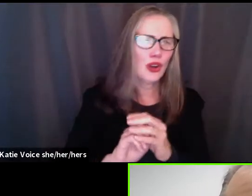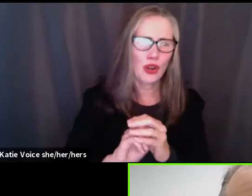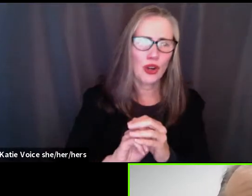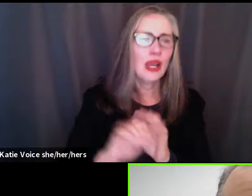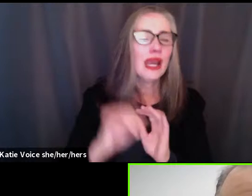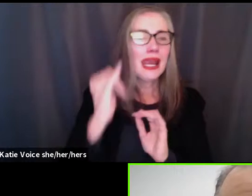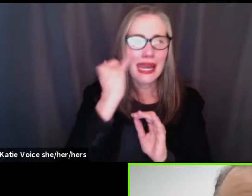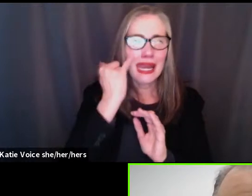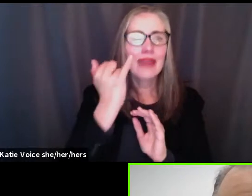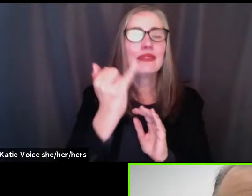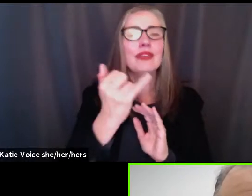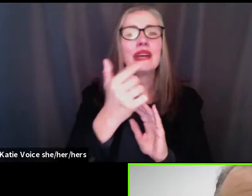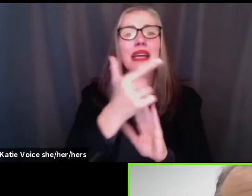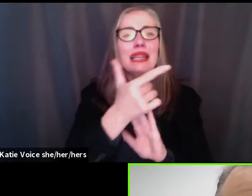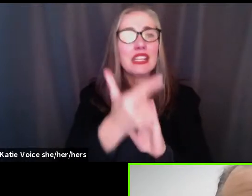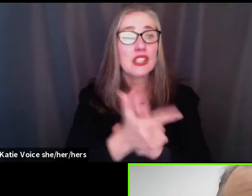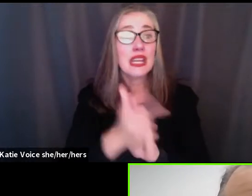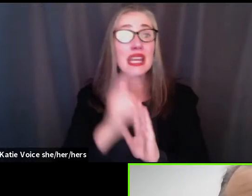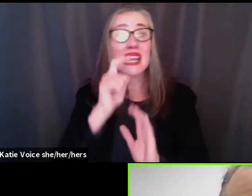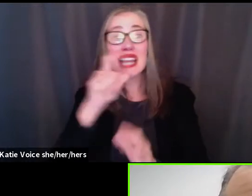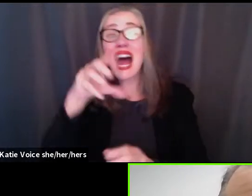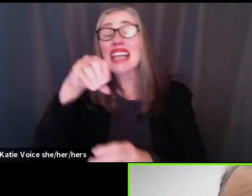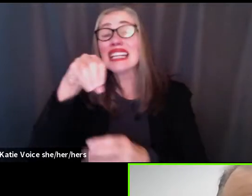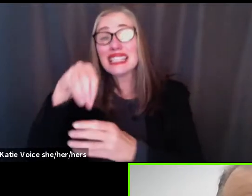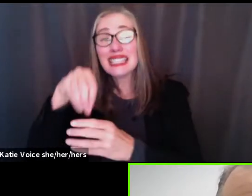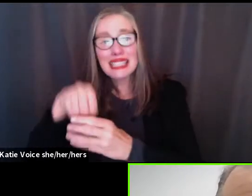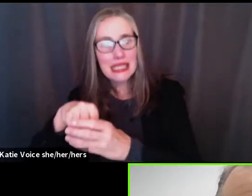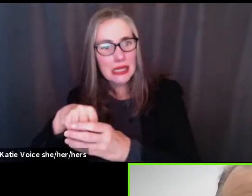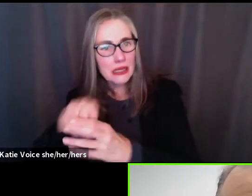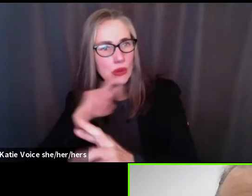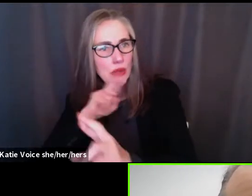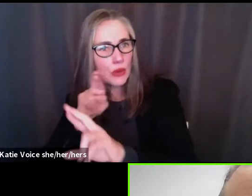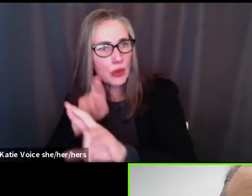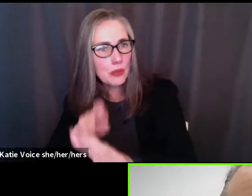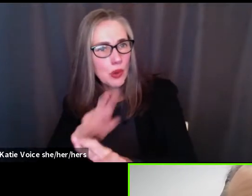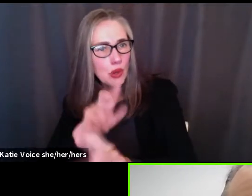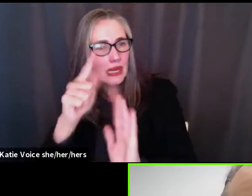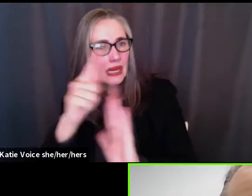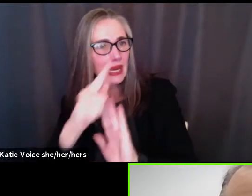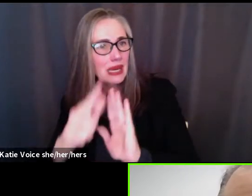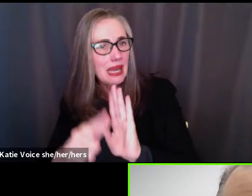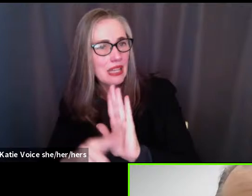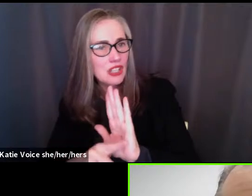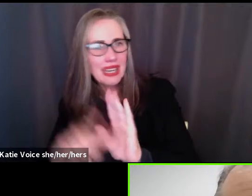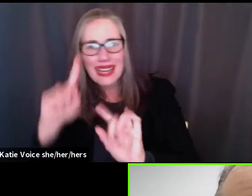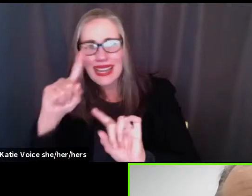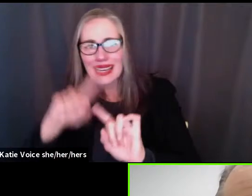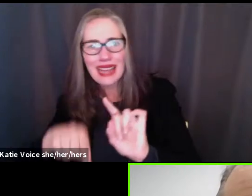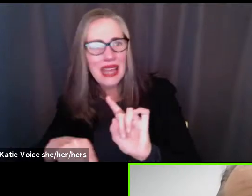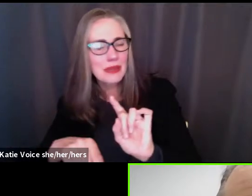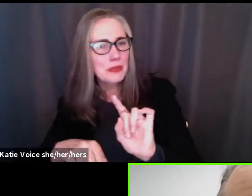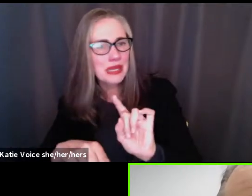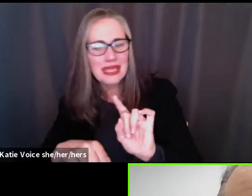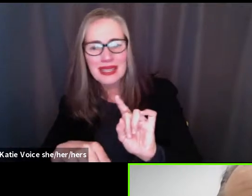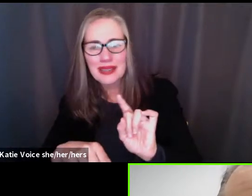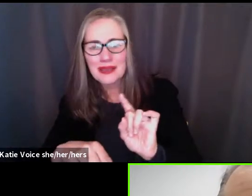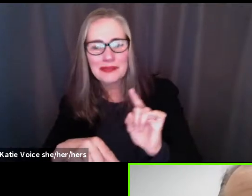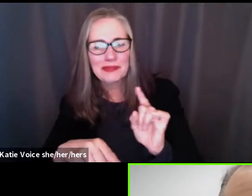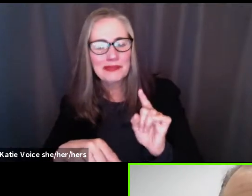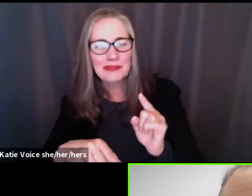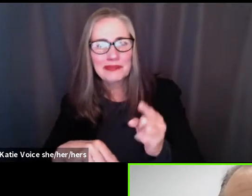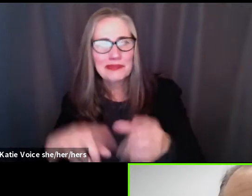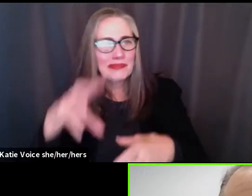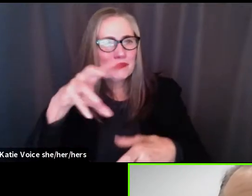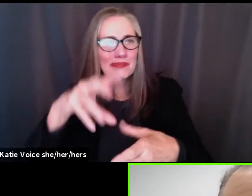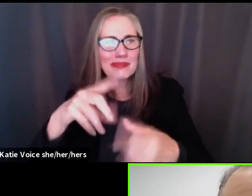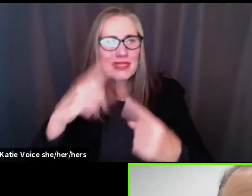of legislation is not in the legislation report, it can't be considered on the floor. It's